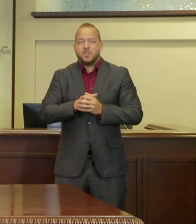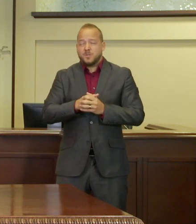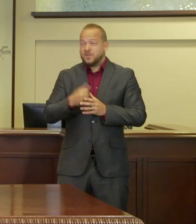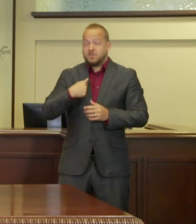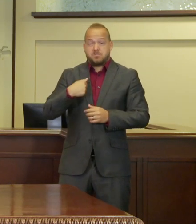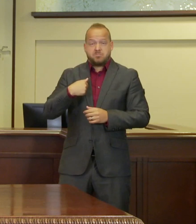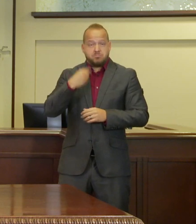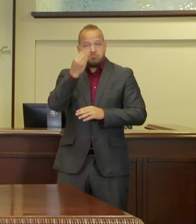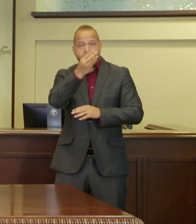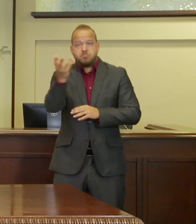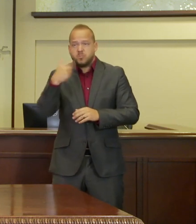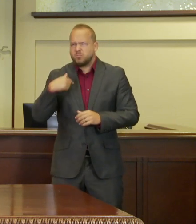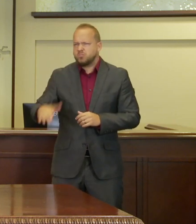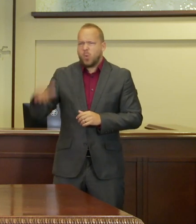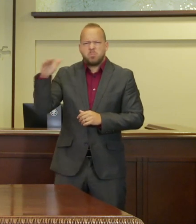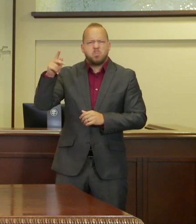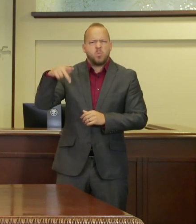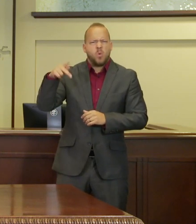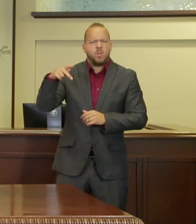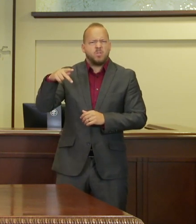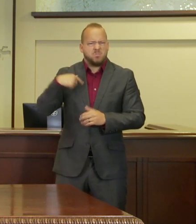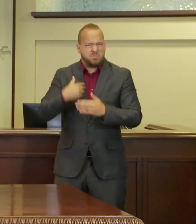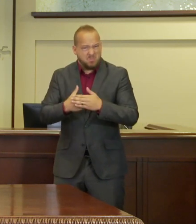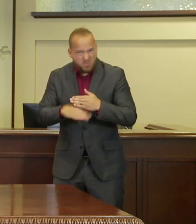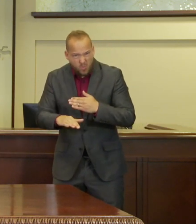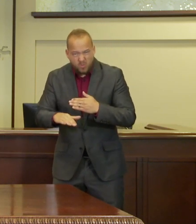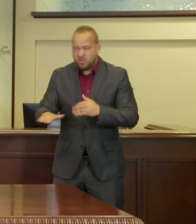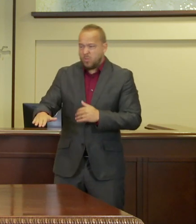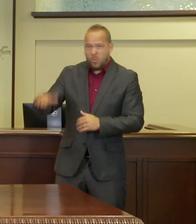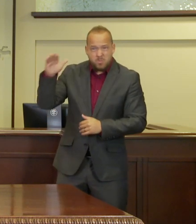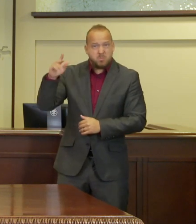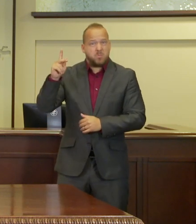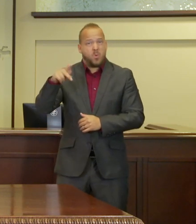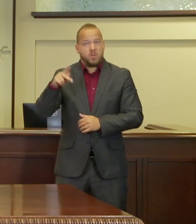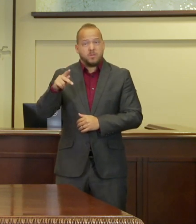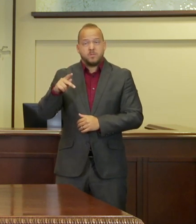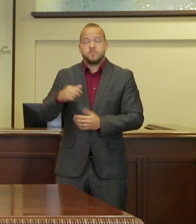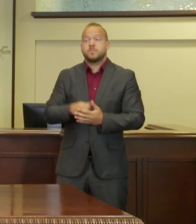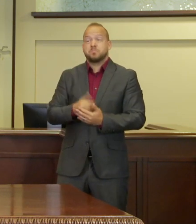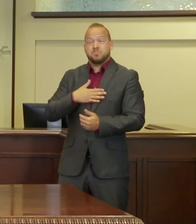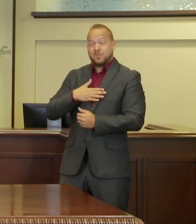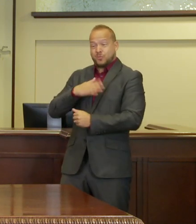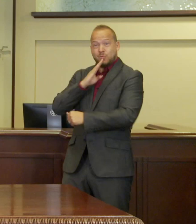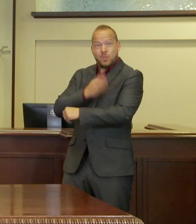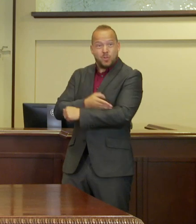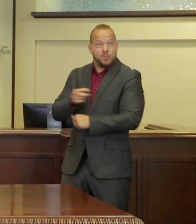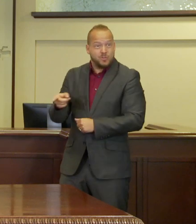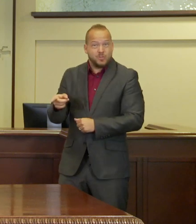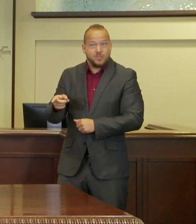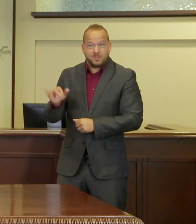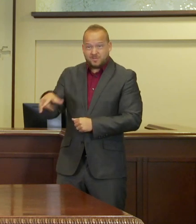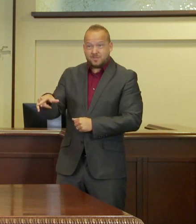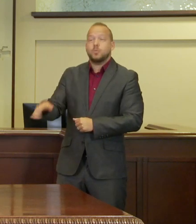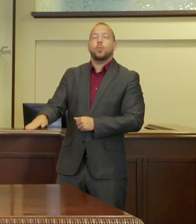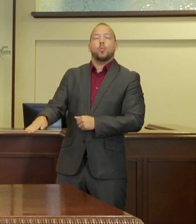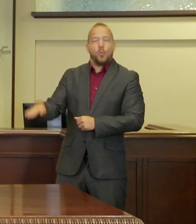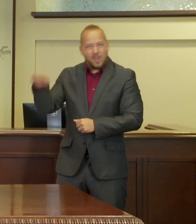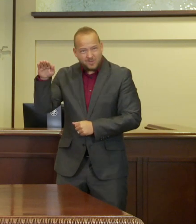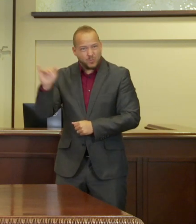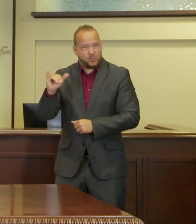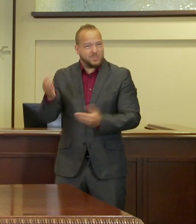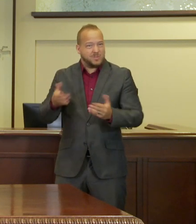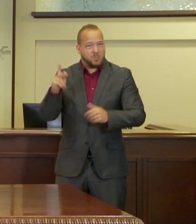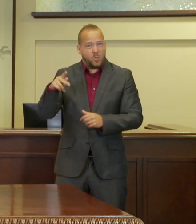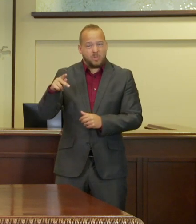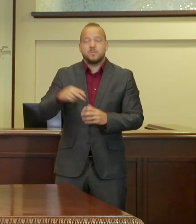was born and raised here. I've had the opportunity to raise my daughter here, and it's truly been the greatest privilege of my